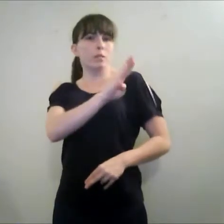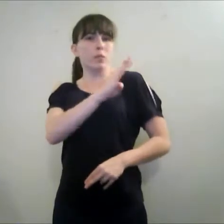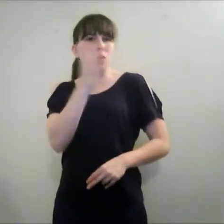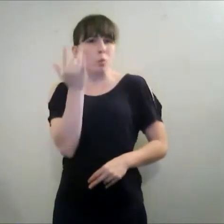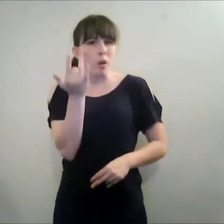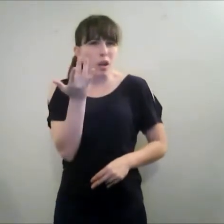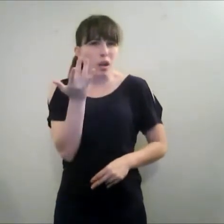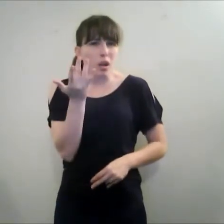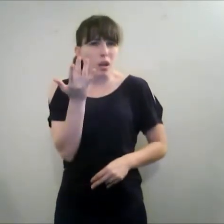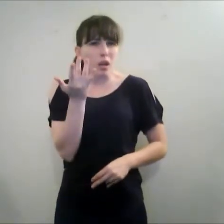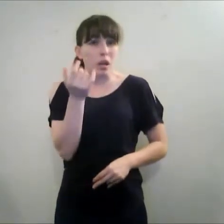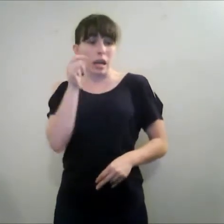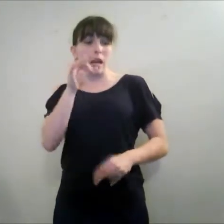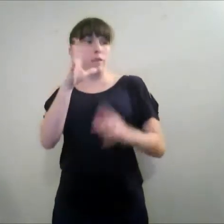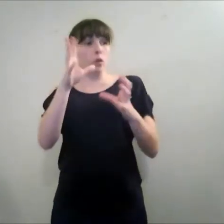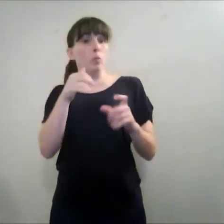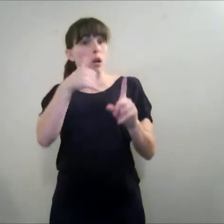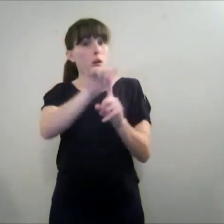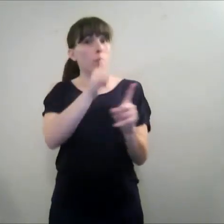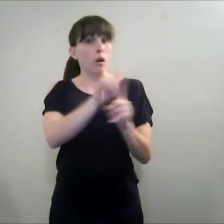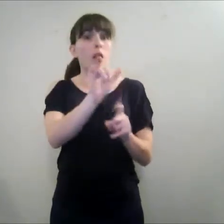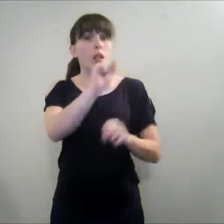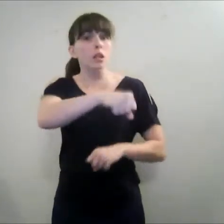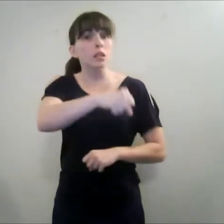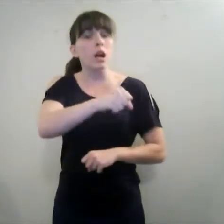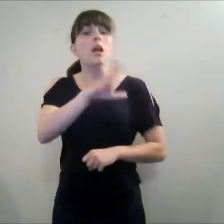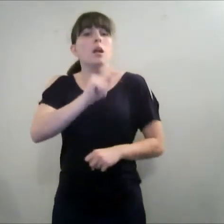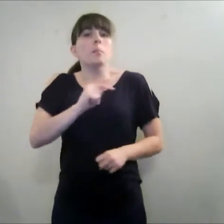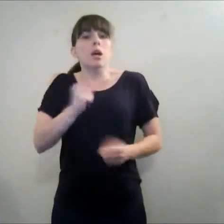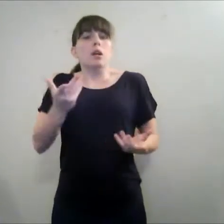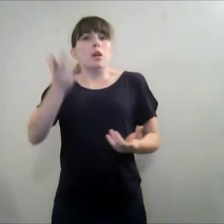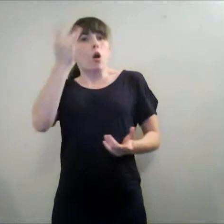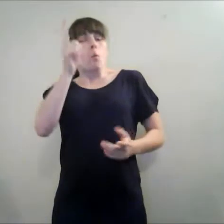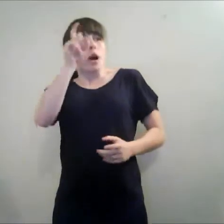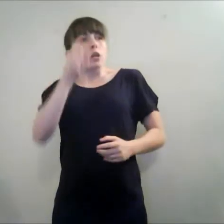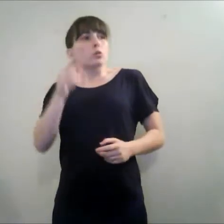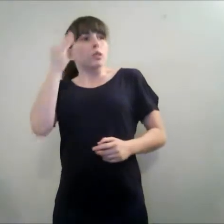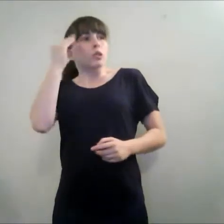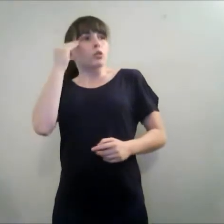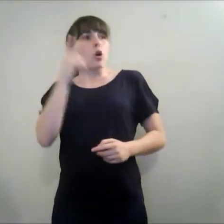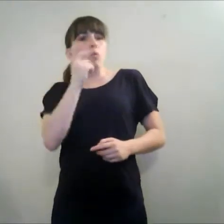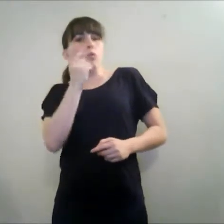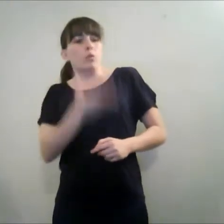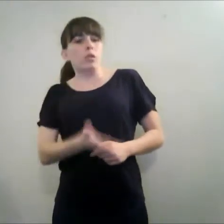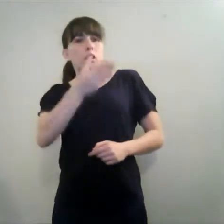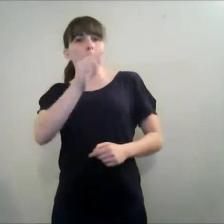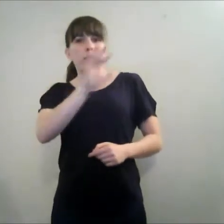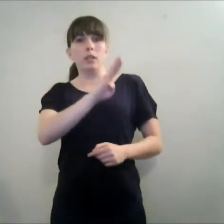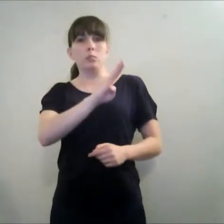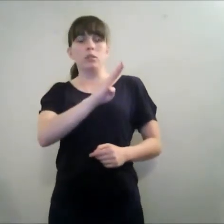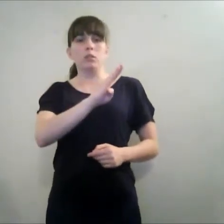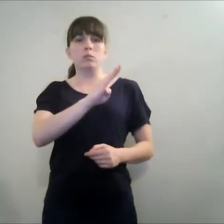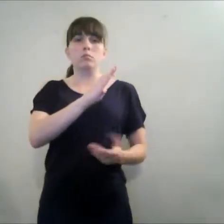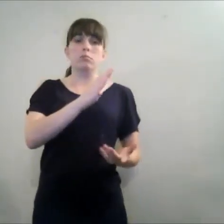And my fourth example is there are some cases where you really want to be, sorry, in case you're wondering, that's me at the G20